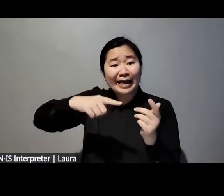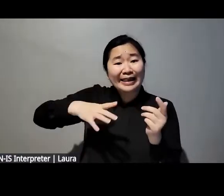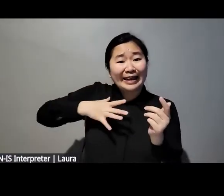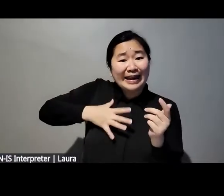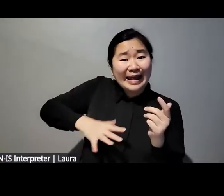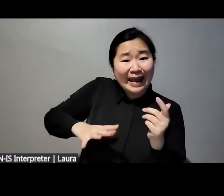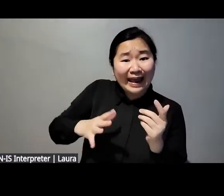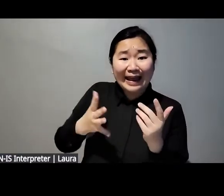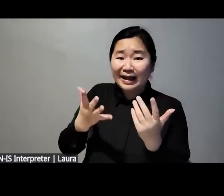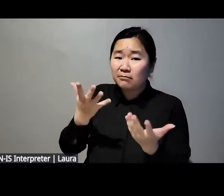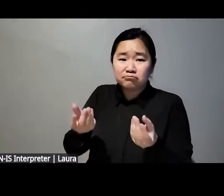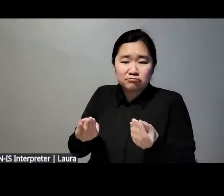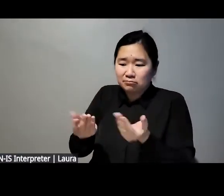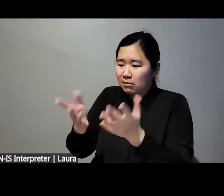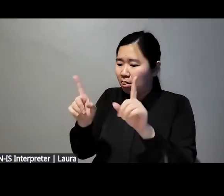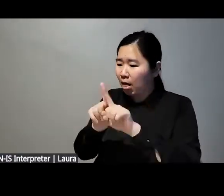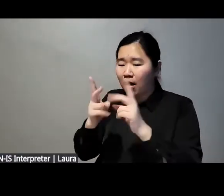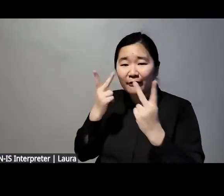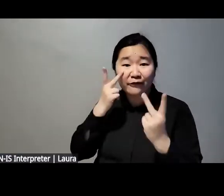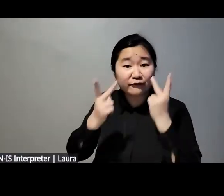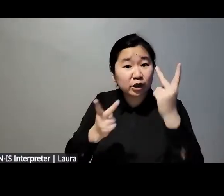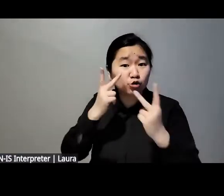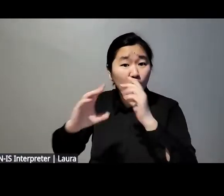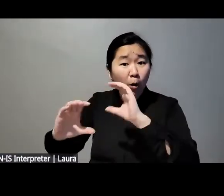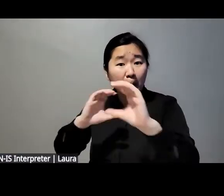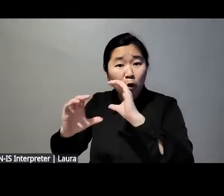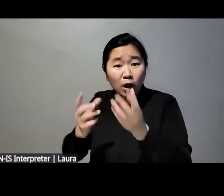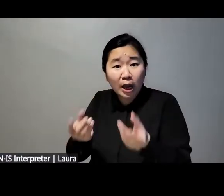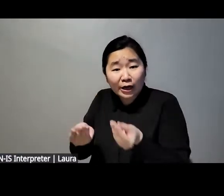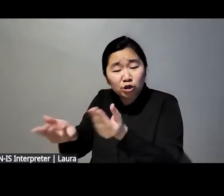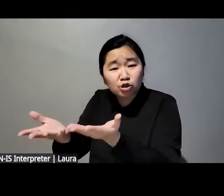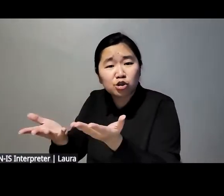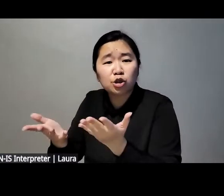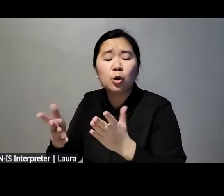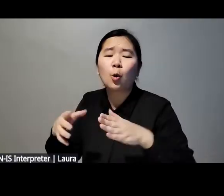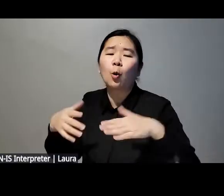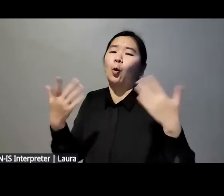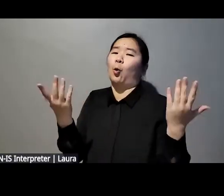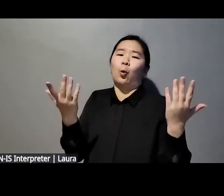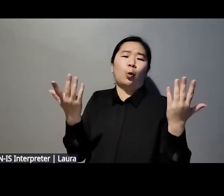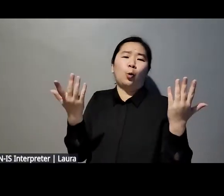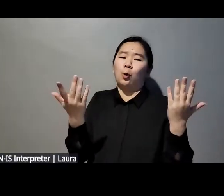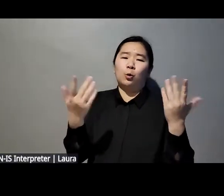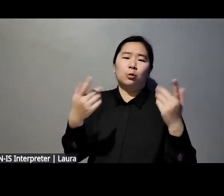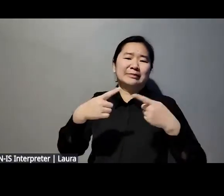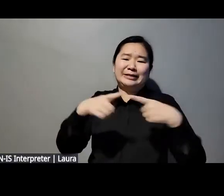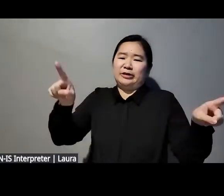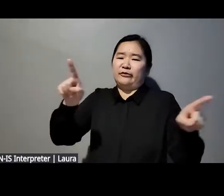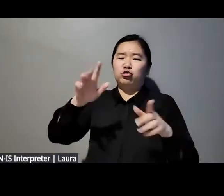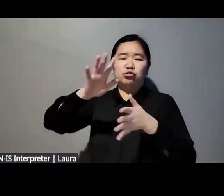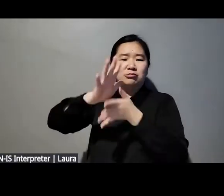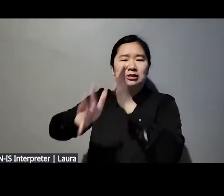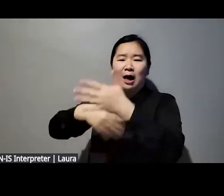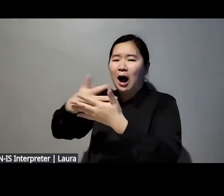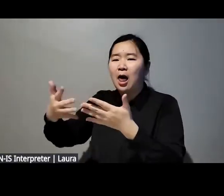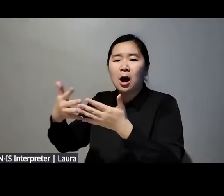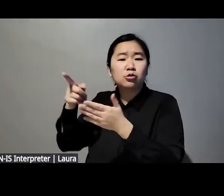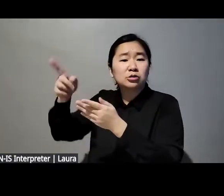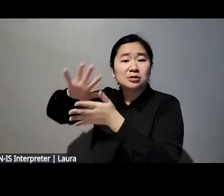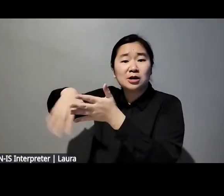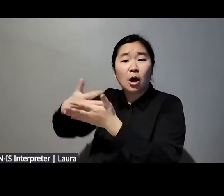Thanks to the speakers. You were easy to manage, very much on time, but really insightful, as I said before, I